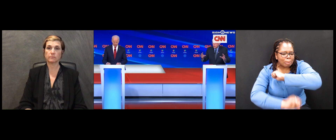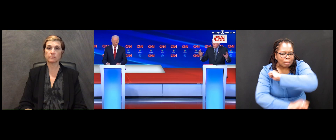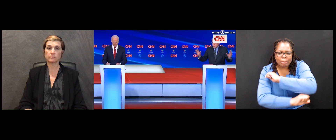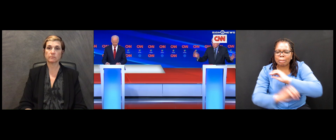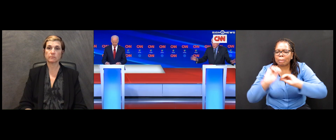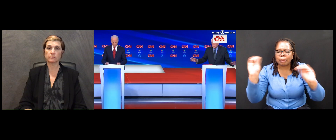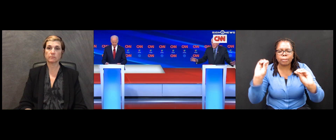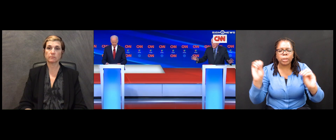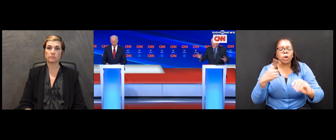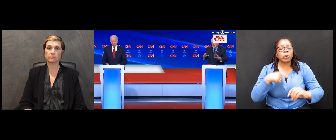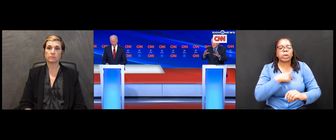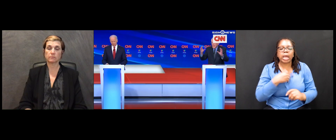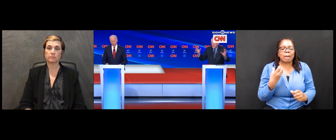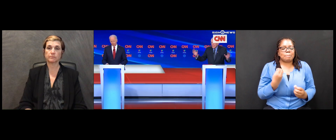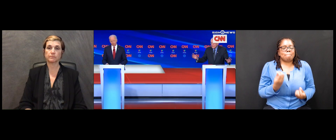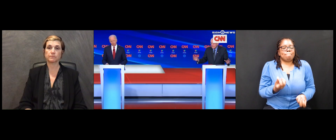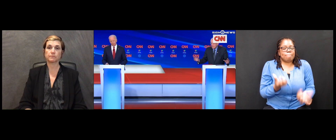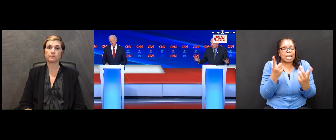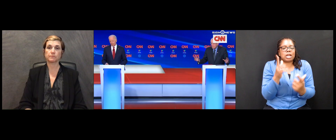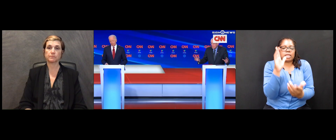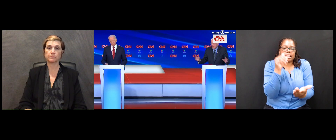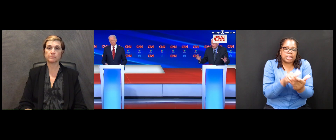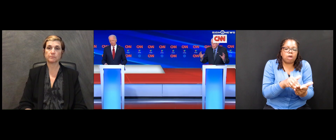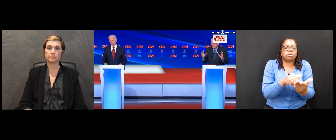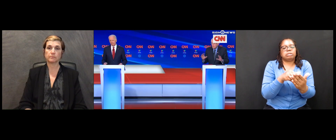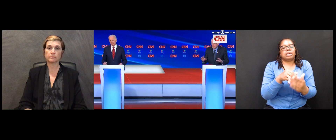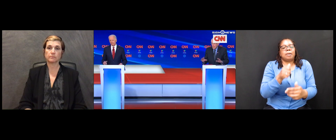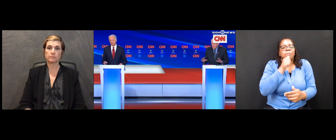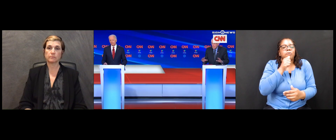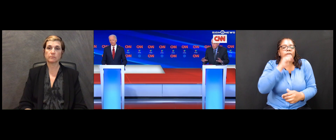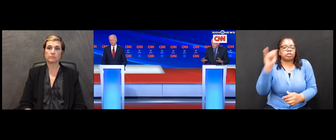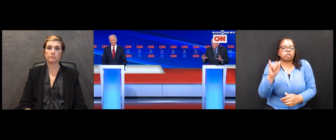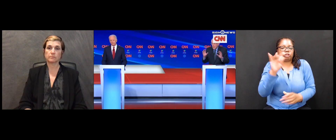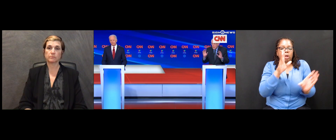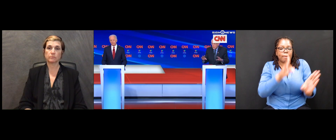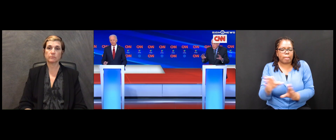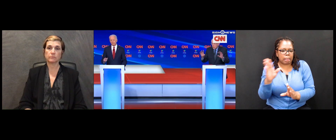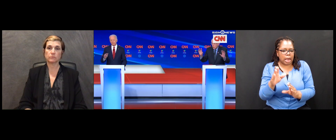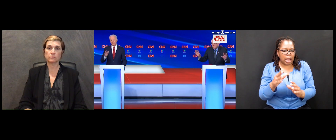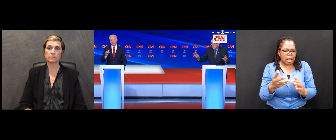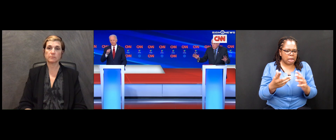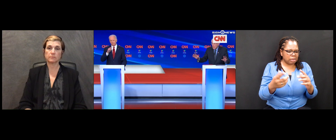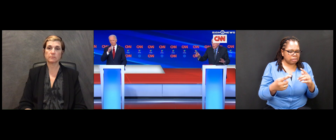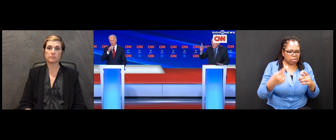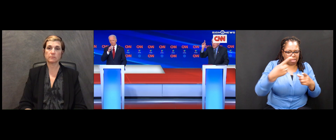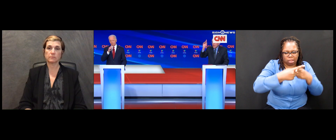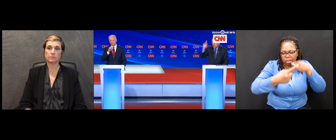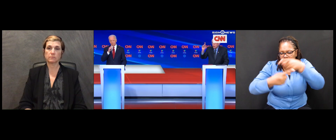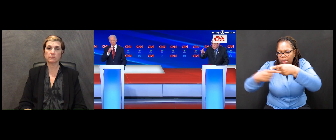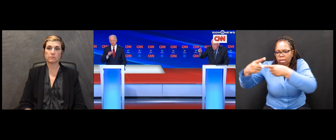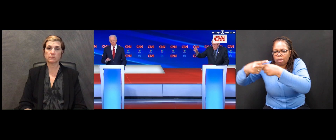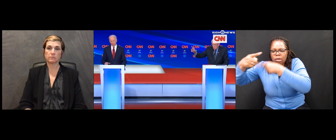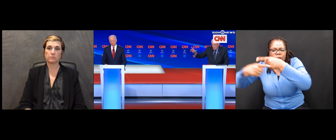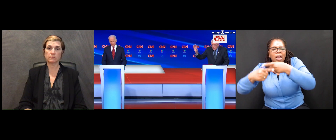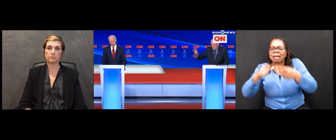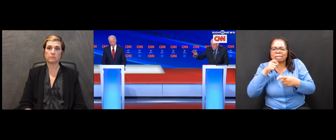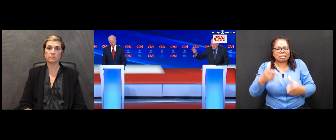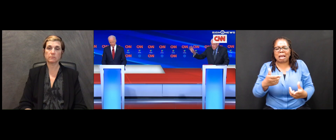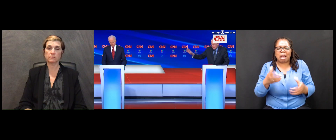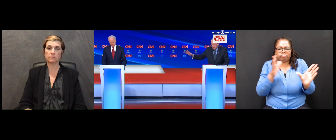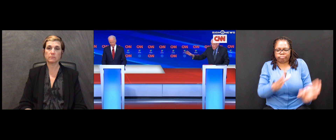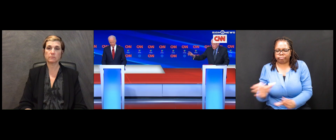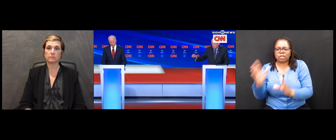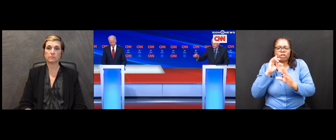private insurance plans. That is not a system that is prepared to provide health care to all people. In a good year, without